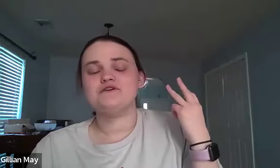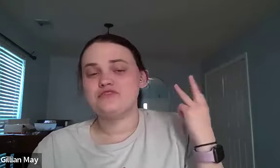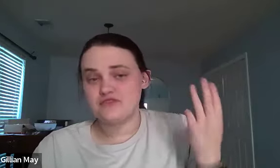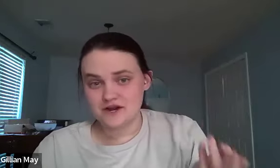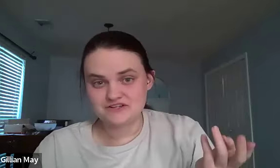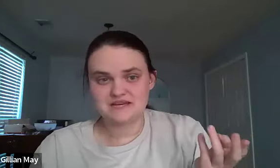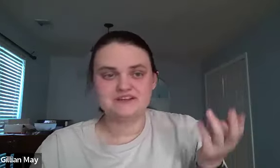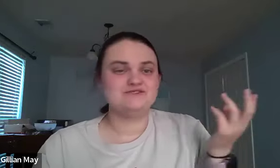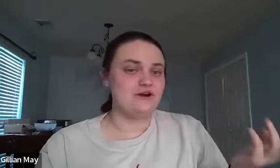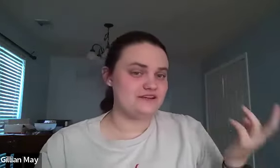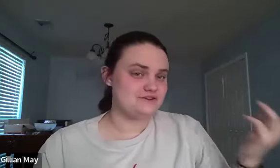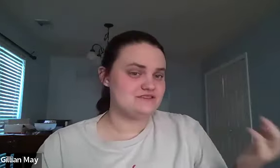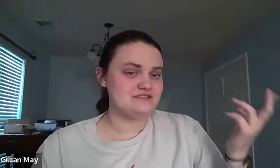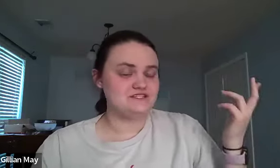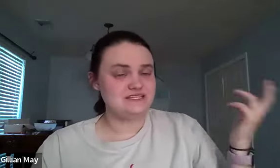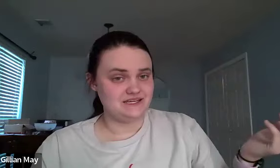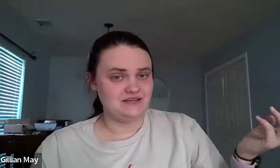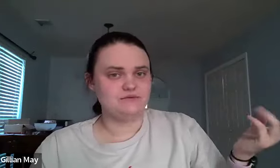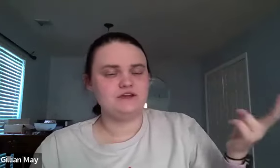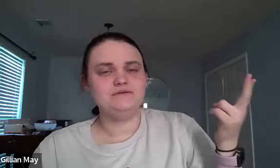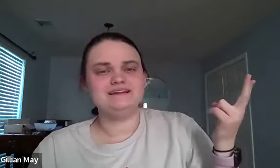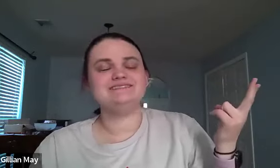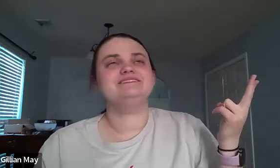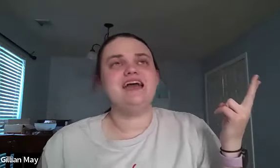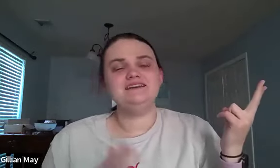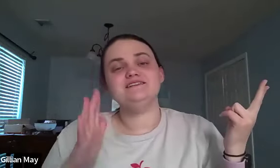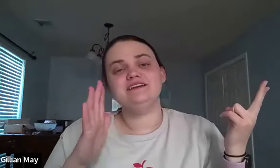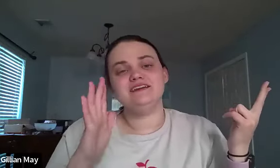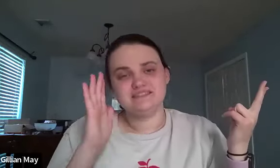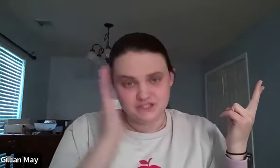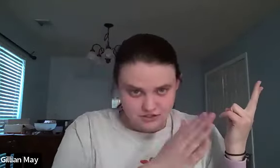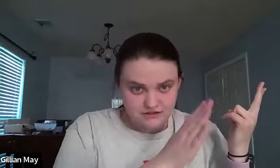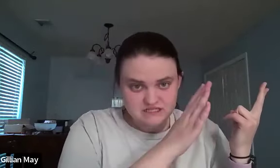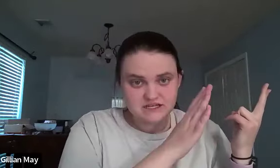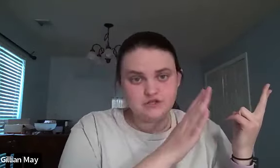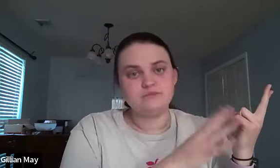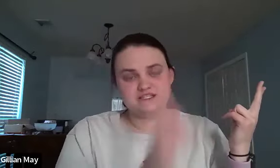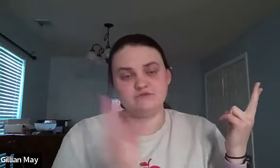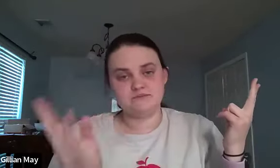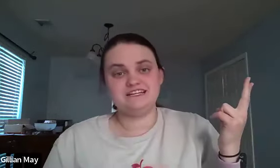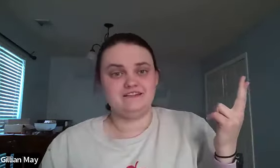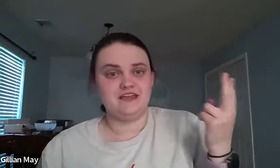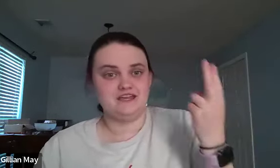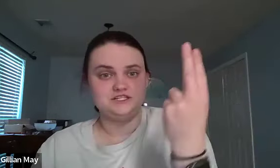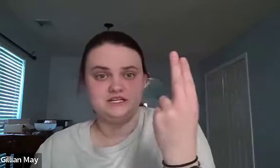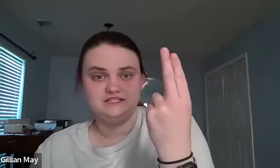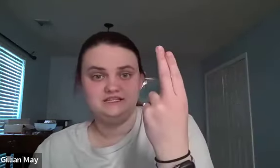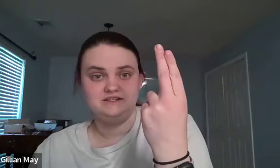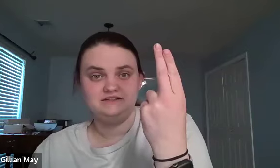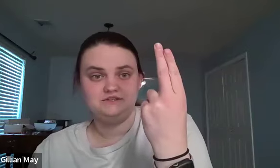For Thursday, because we've already used the T, it's a U, it looks like a U, but it's representing the H. And so you